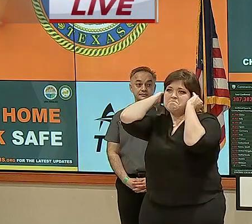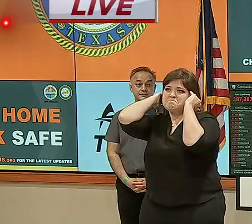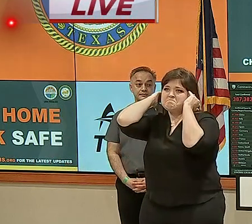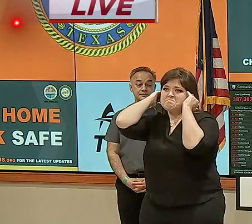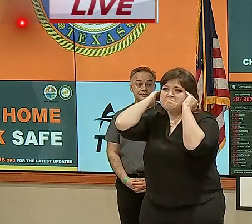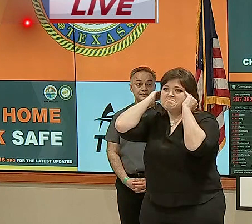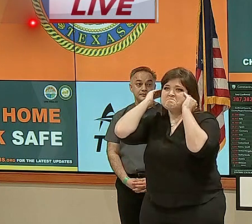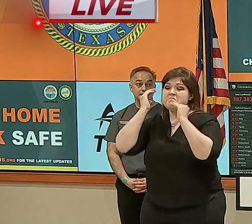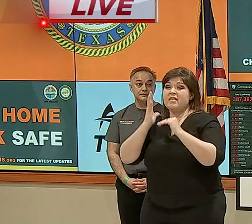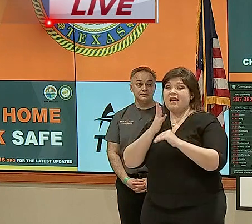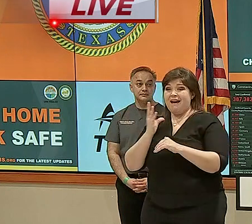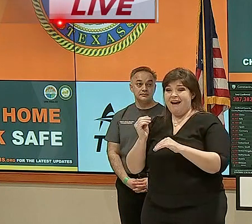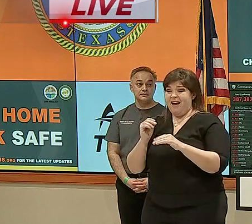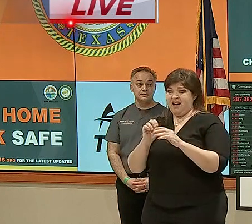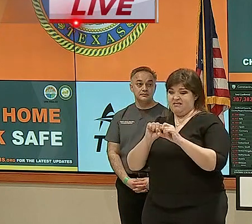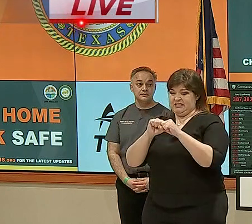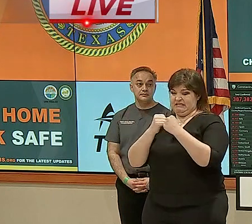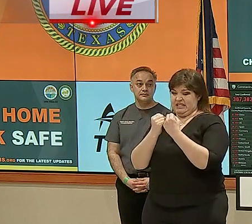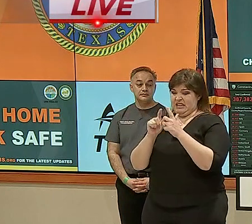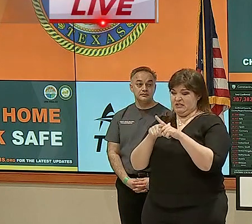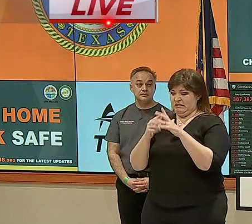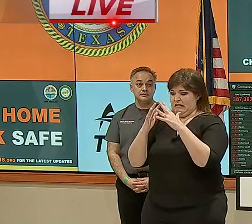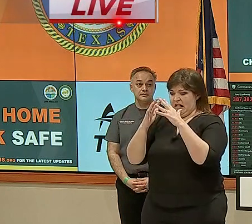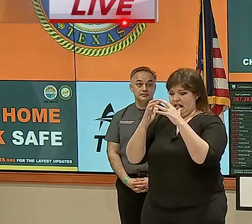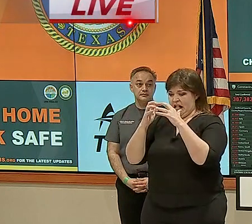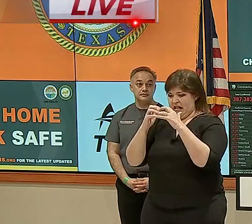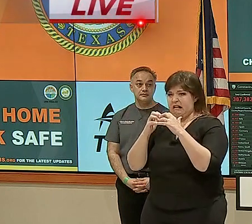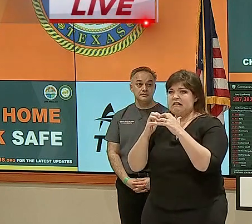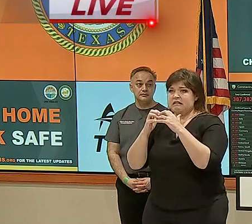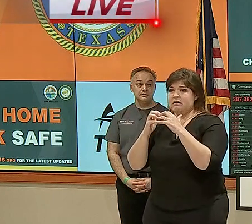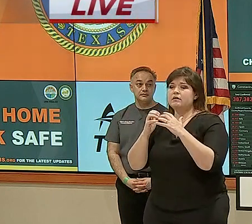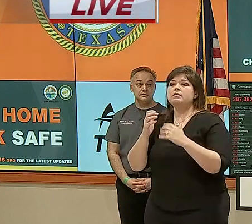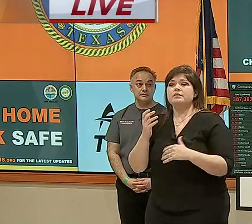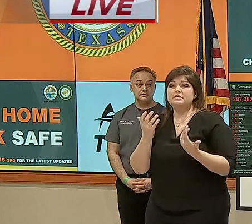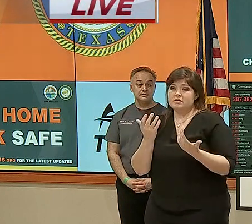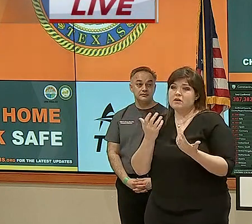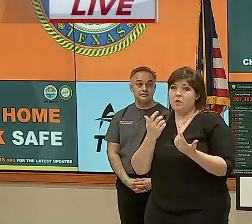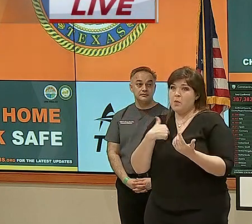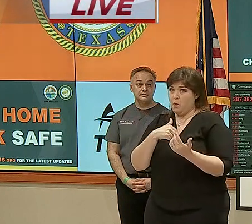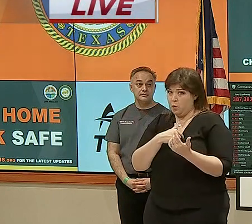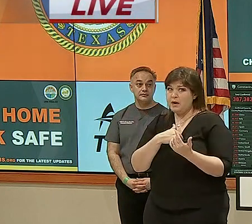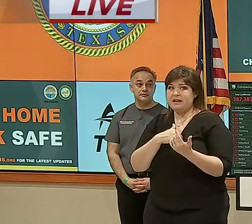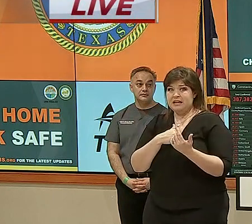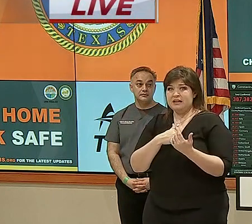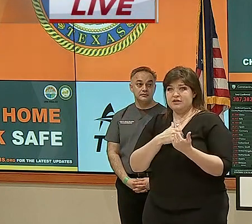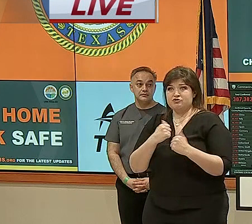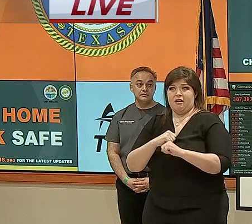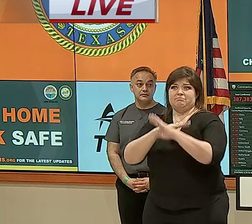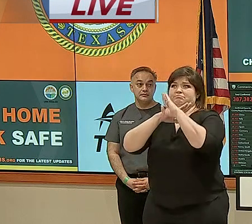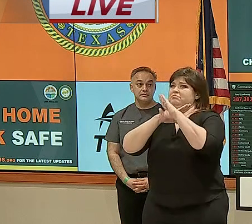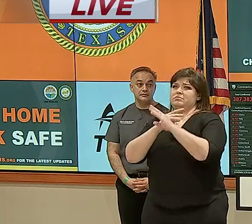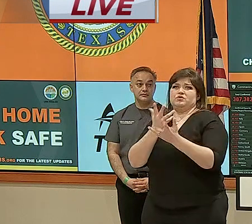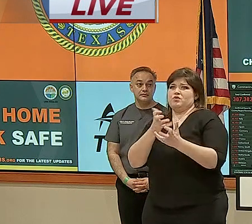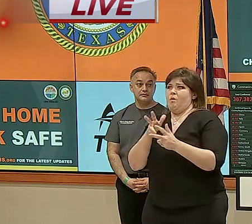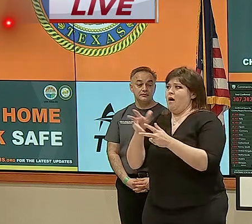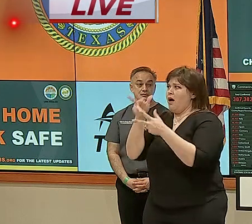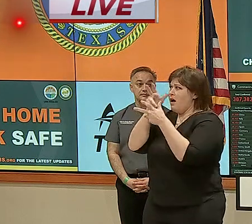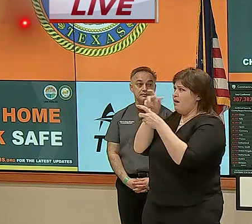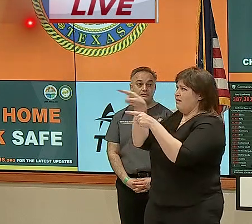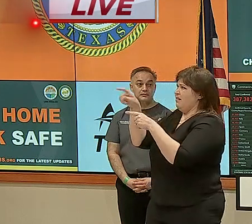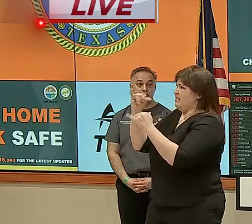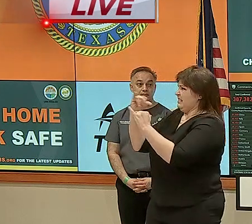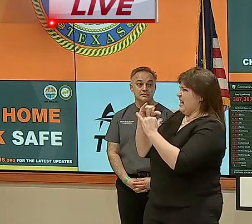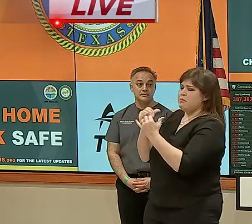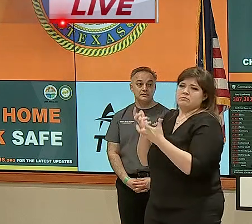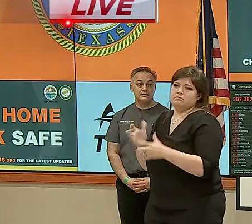disrupt the fabric of our society. And that is what we are talking about, and that is what we are trying to prevent. It makes a huge